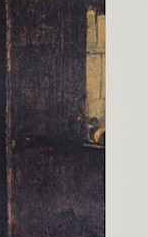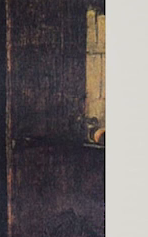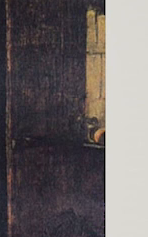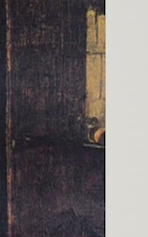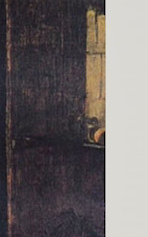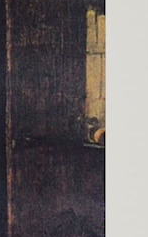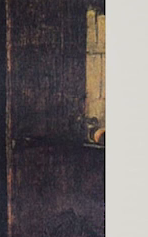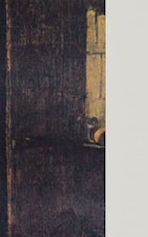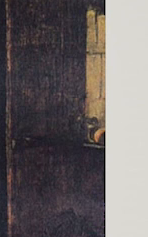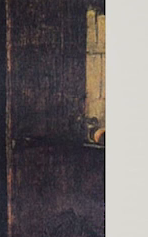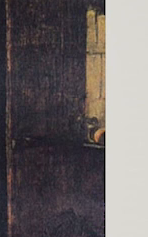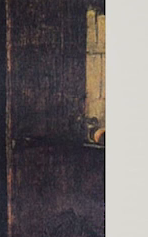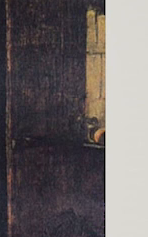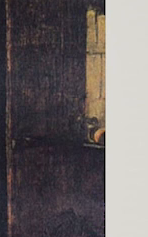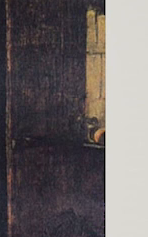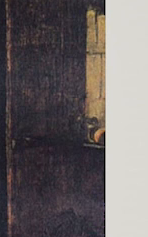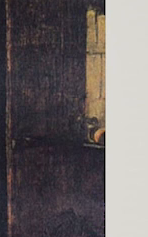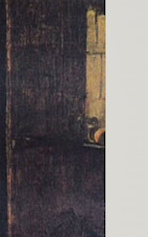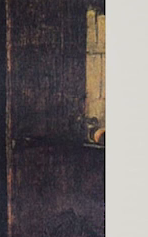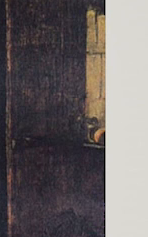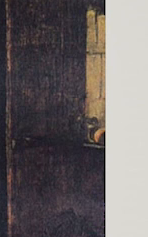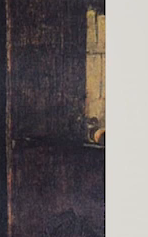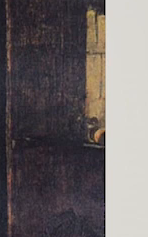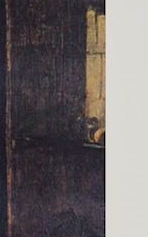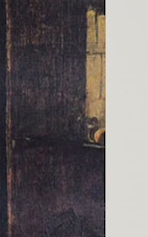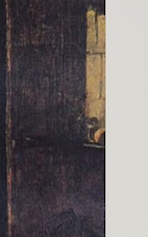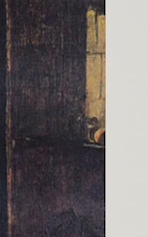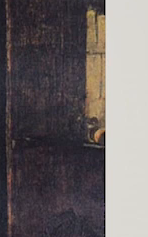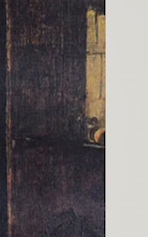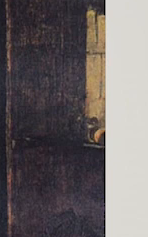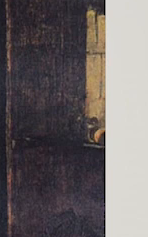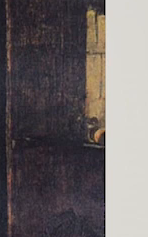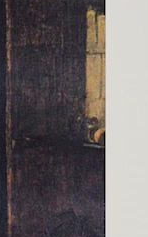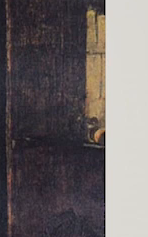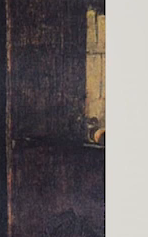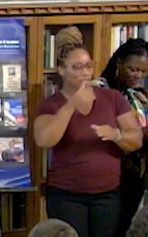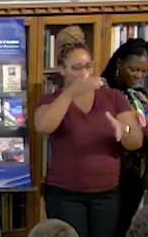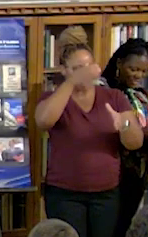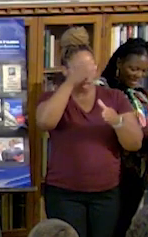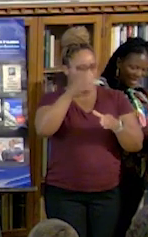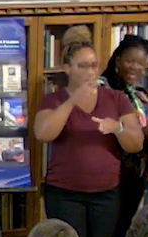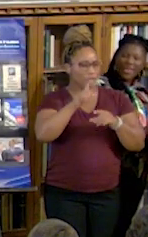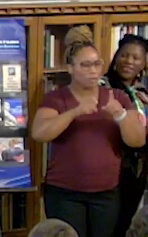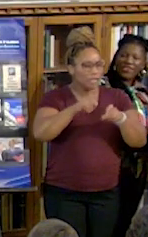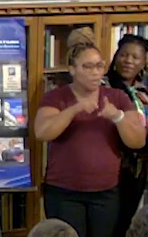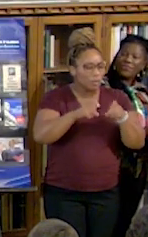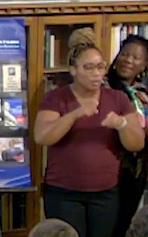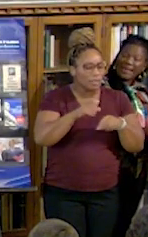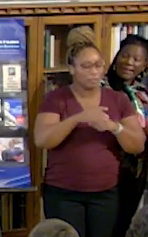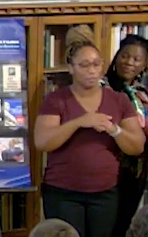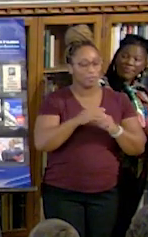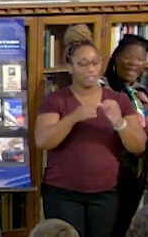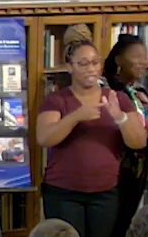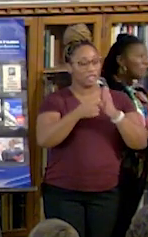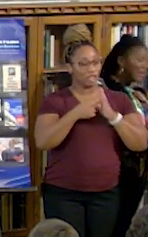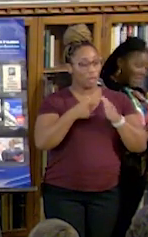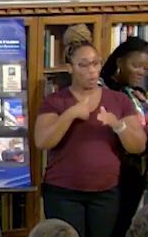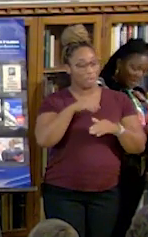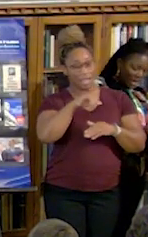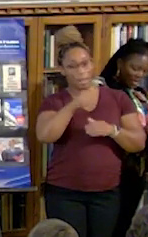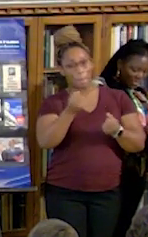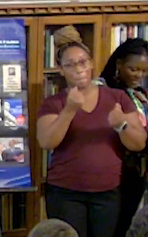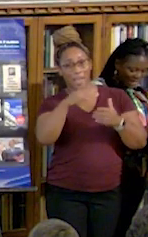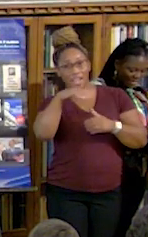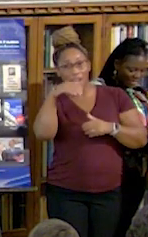black women as historical actors worthy of serious scholarly inquiry they showed me and